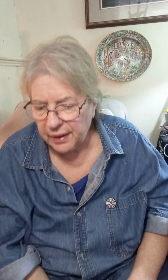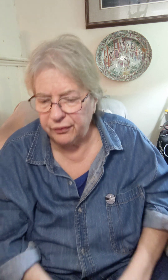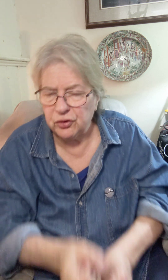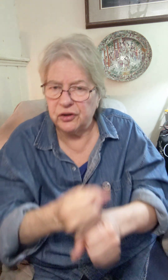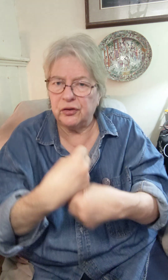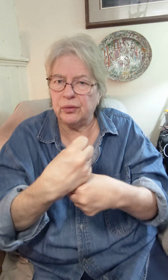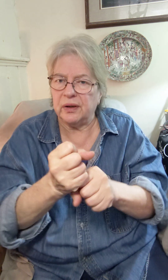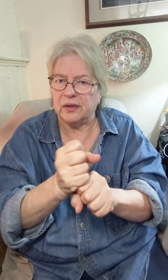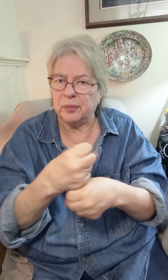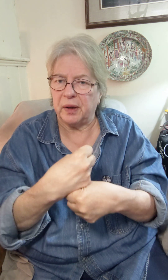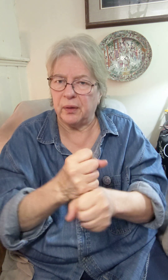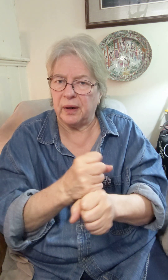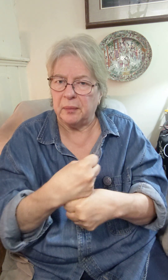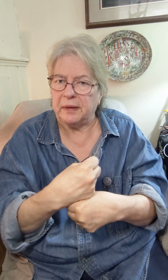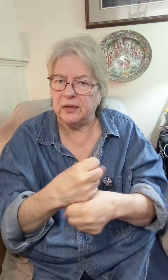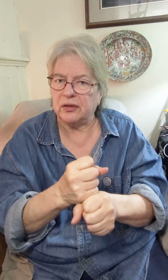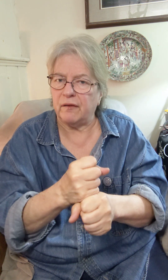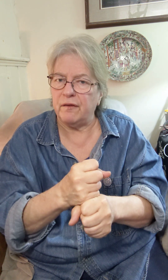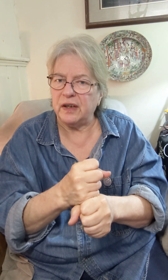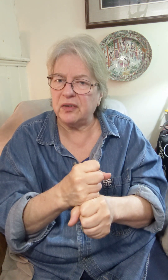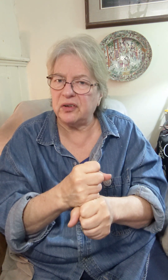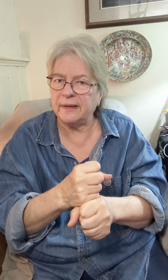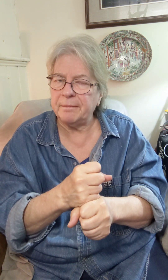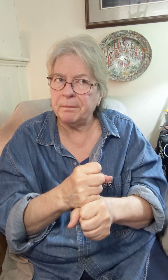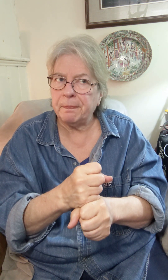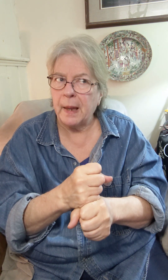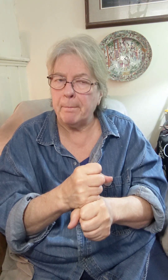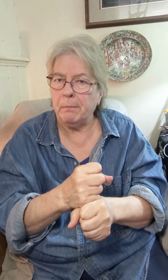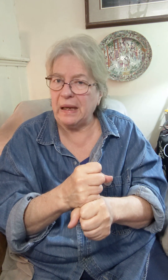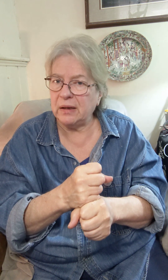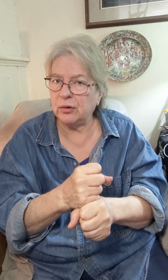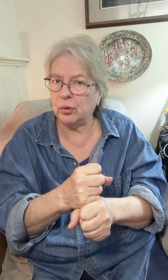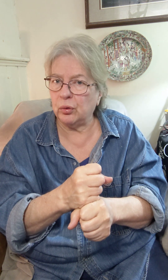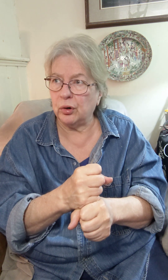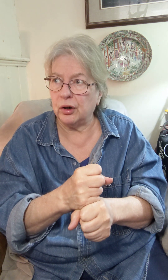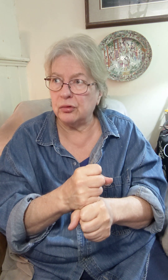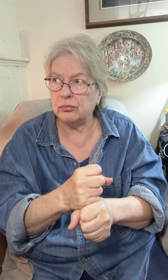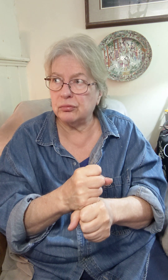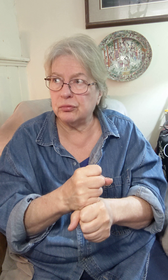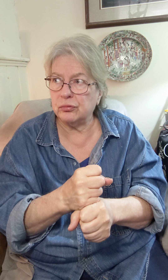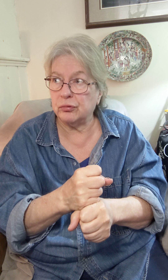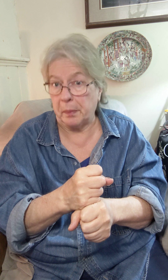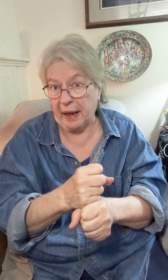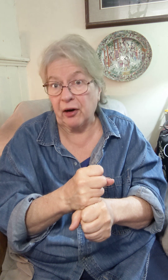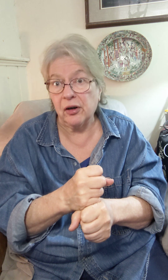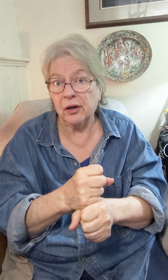If you just do this, by the way, it means fix, make, or repair.